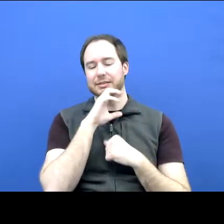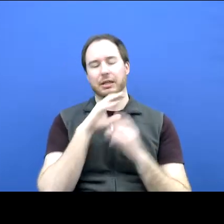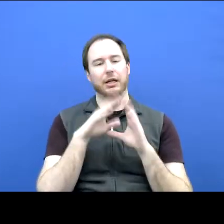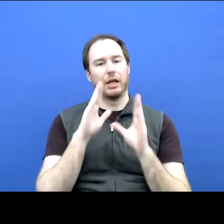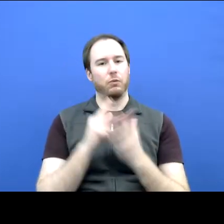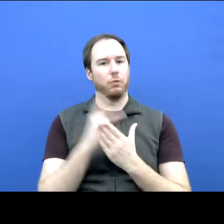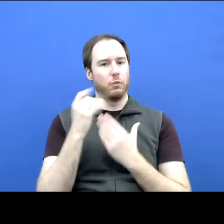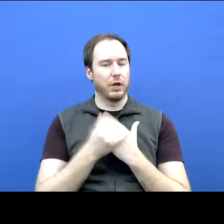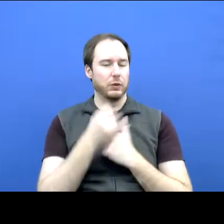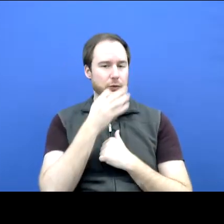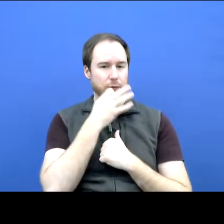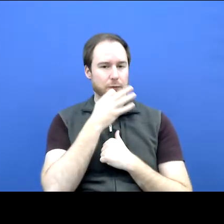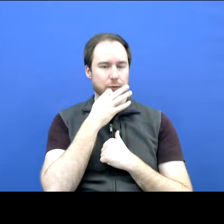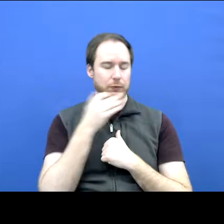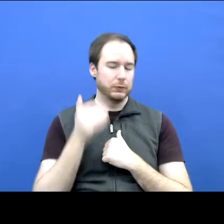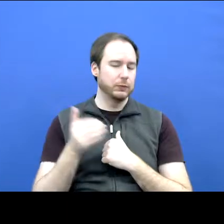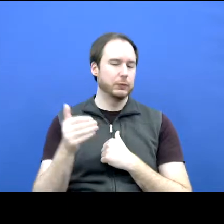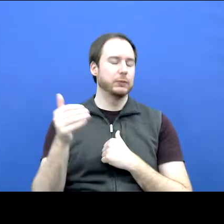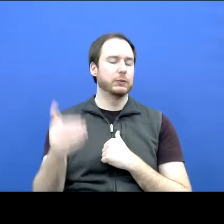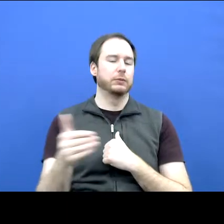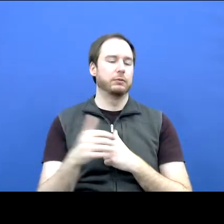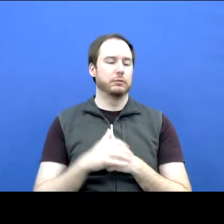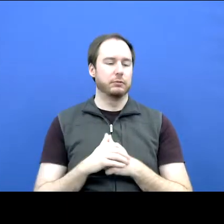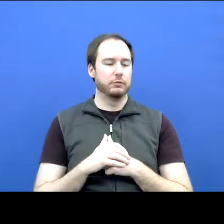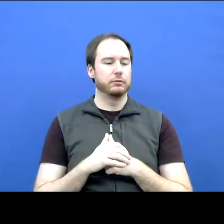housing projects coming down the pipeline,